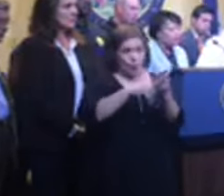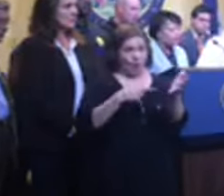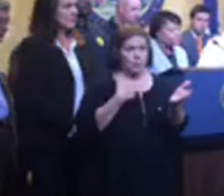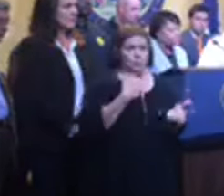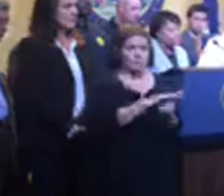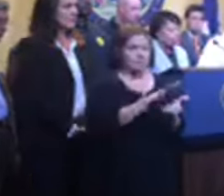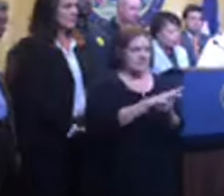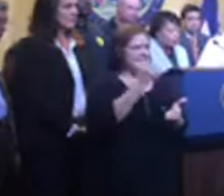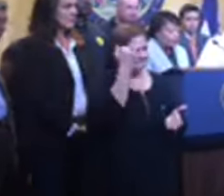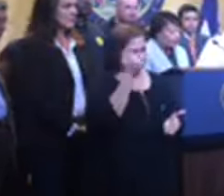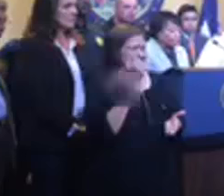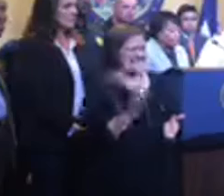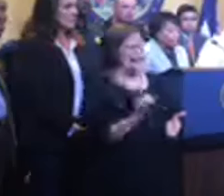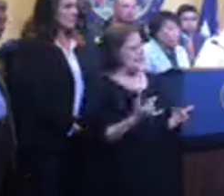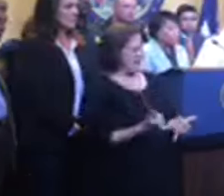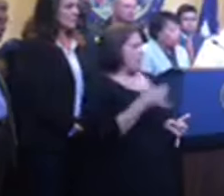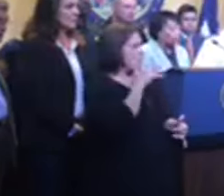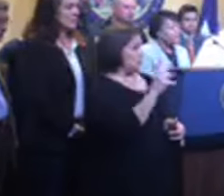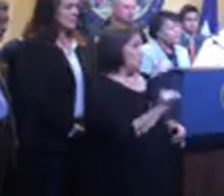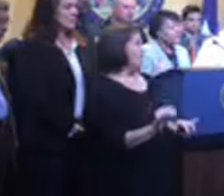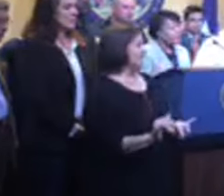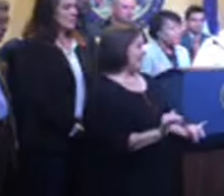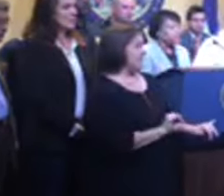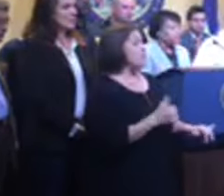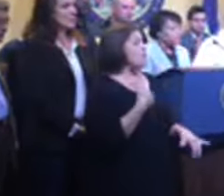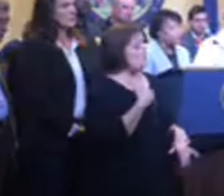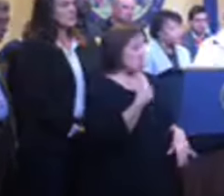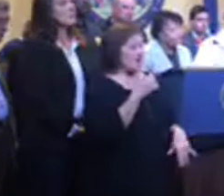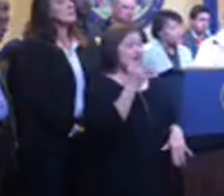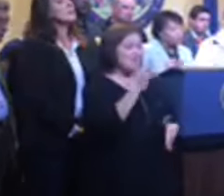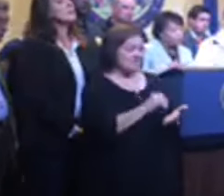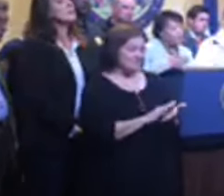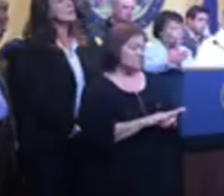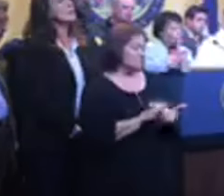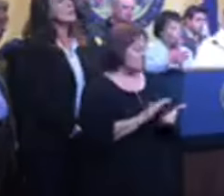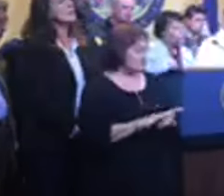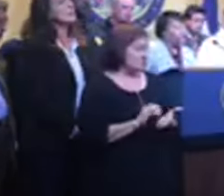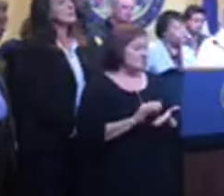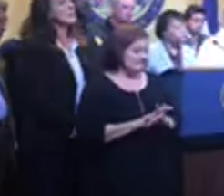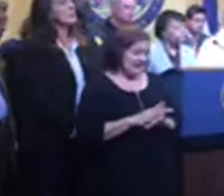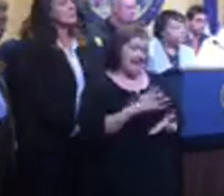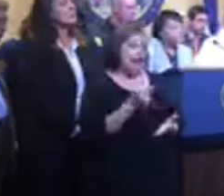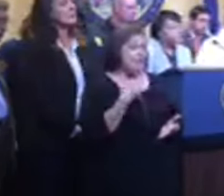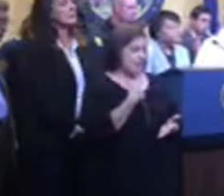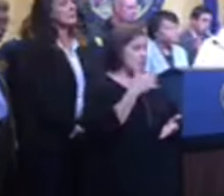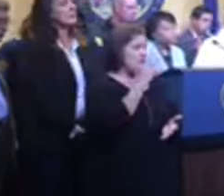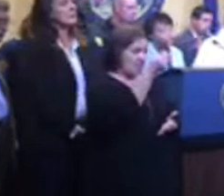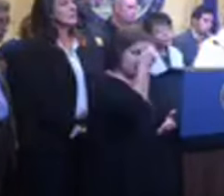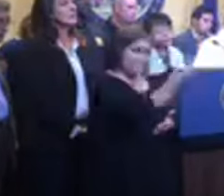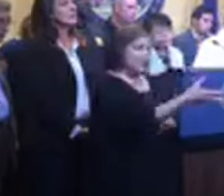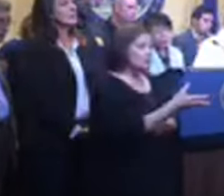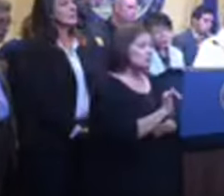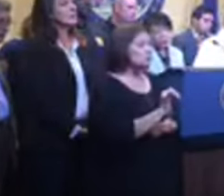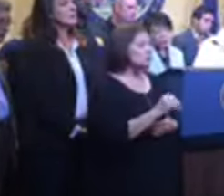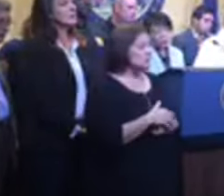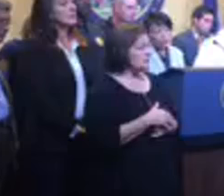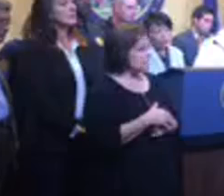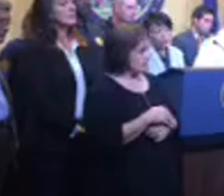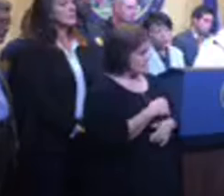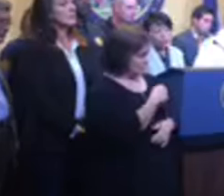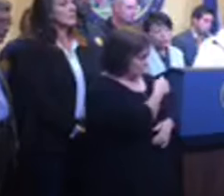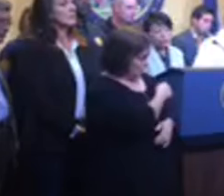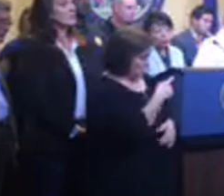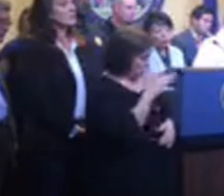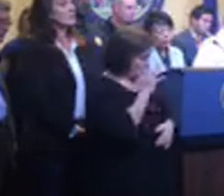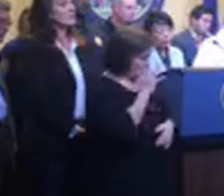expect to have all of this documentation in place, and we'll be forthcoming. Will that be something you'll be charging the